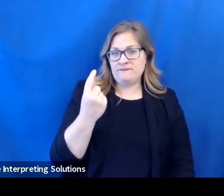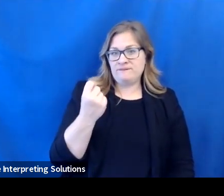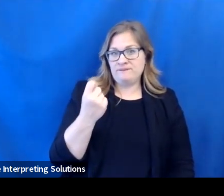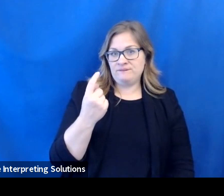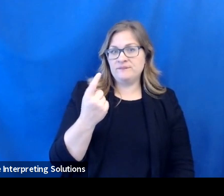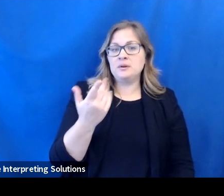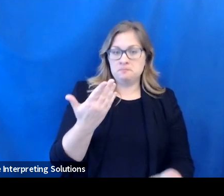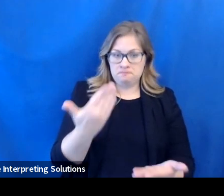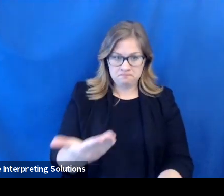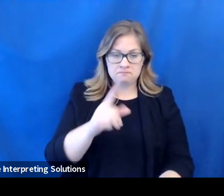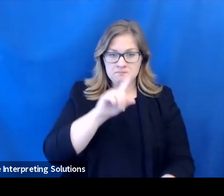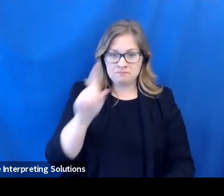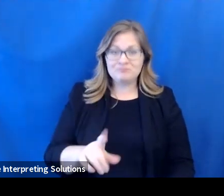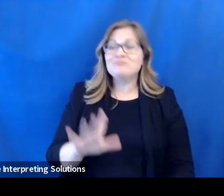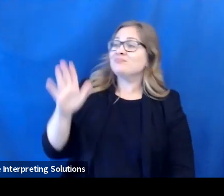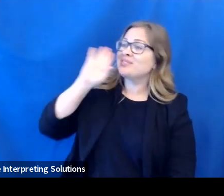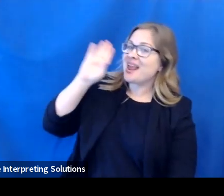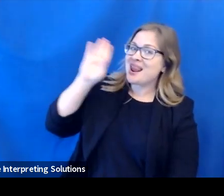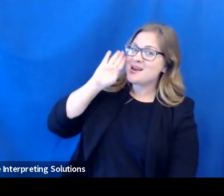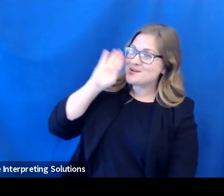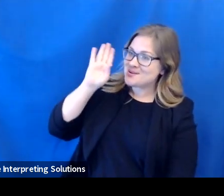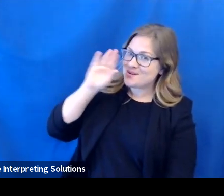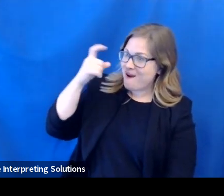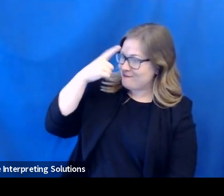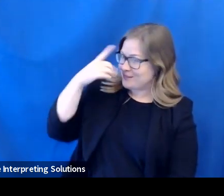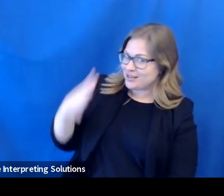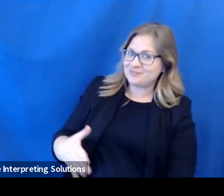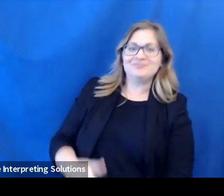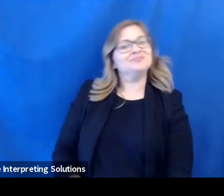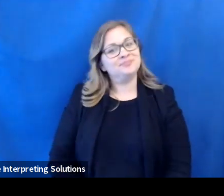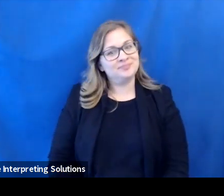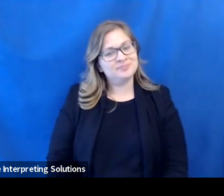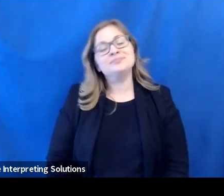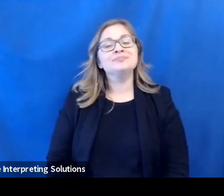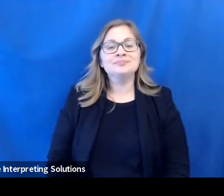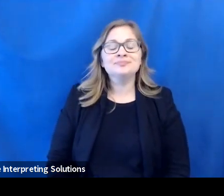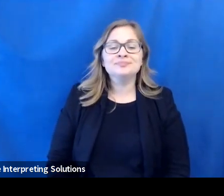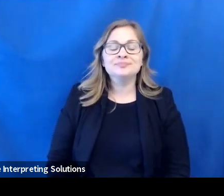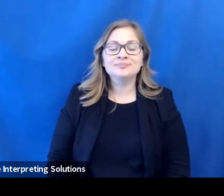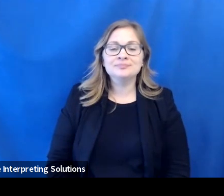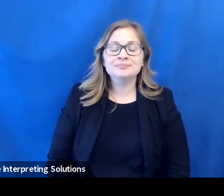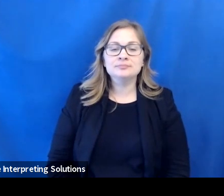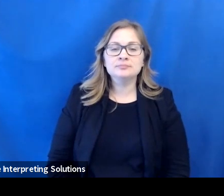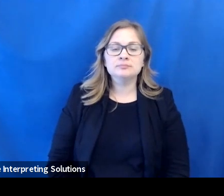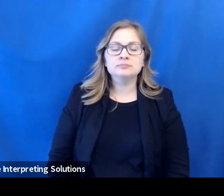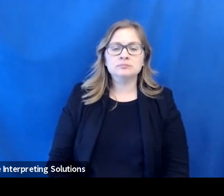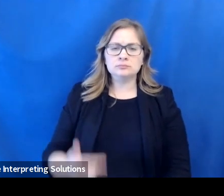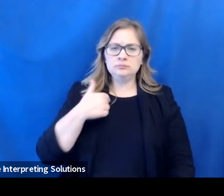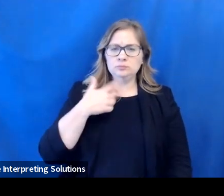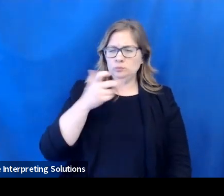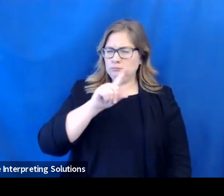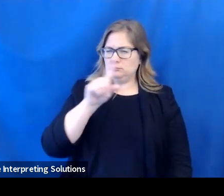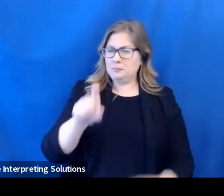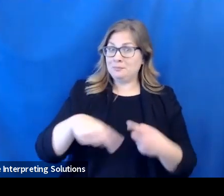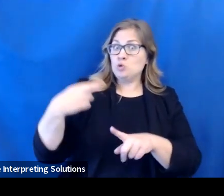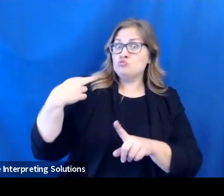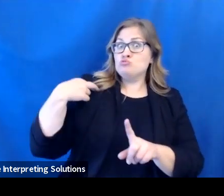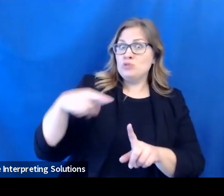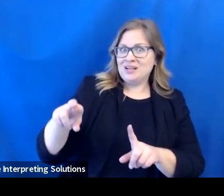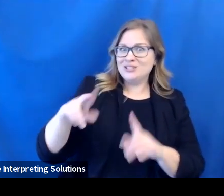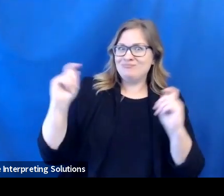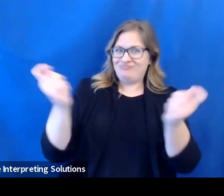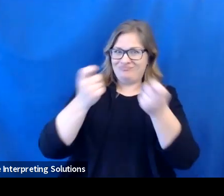Hi, Governor and Commissioners. I have a question. You did touch on the religious holidays coming up, but more generally, we have heard from